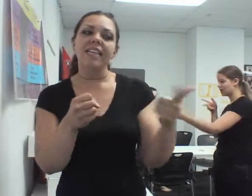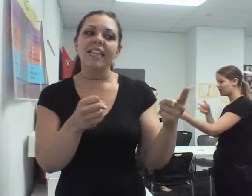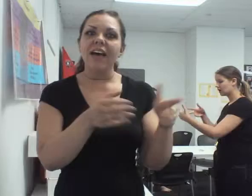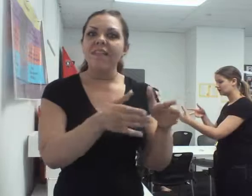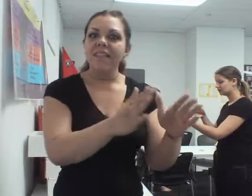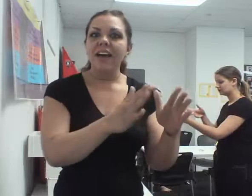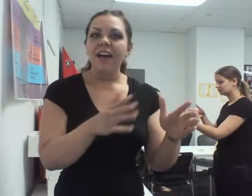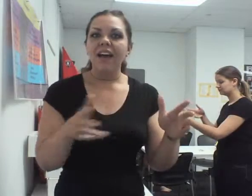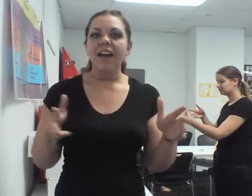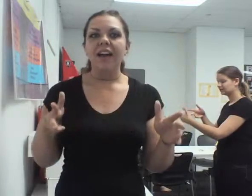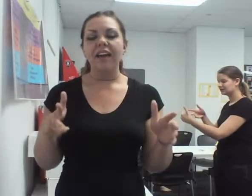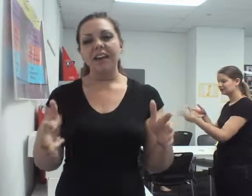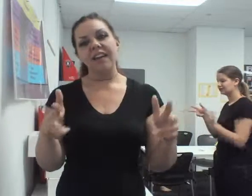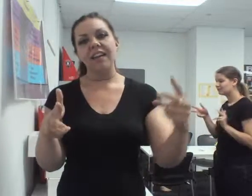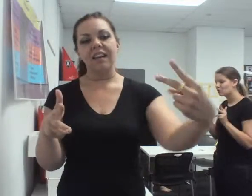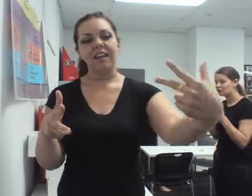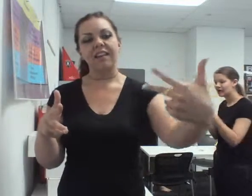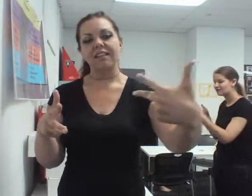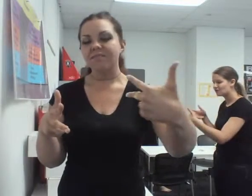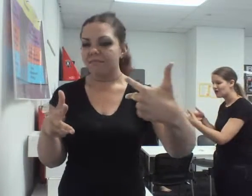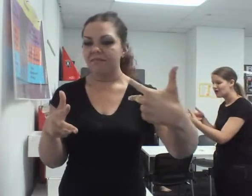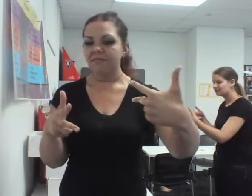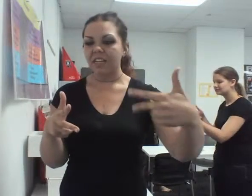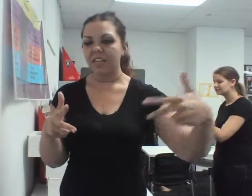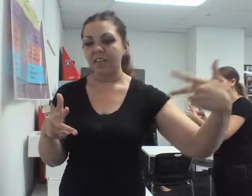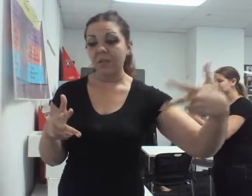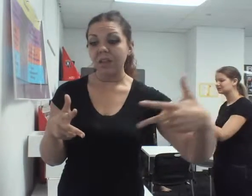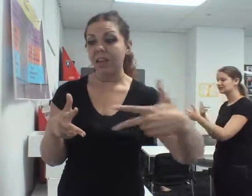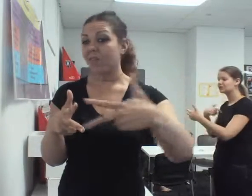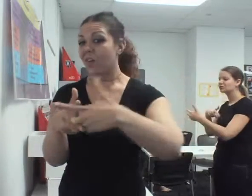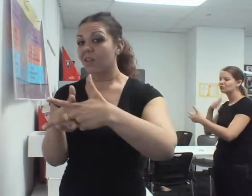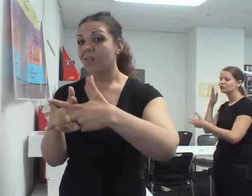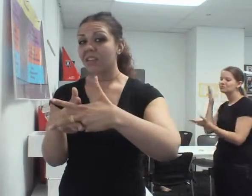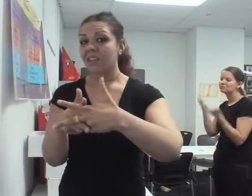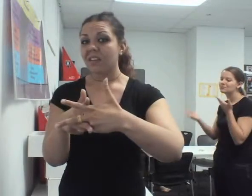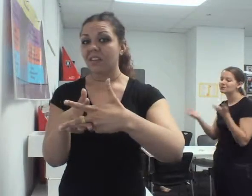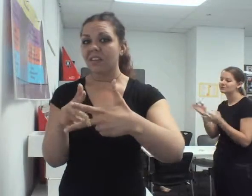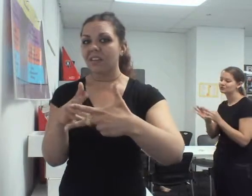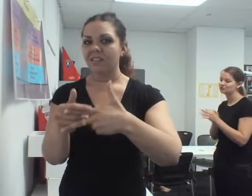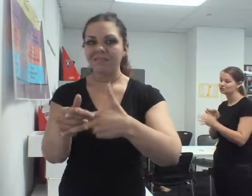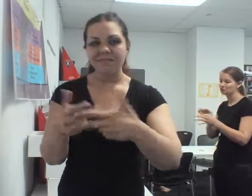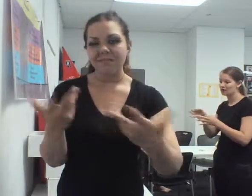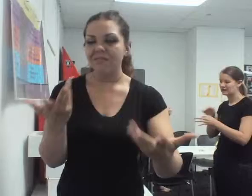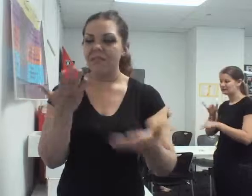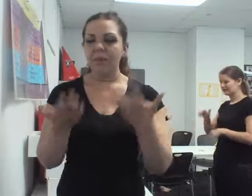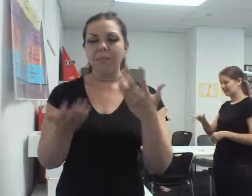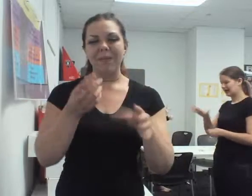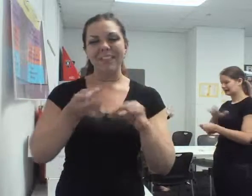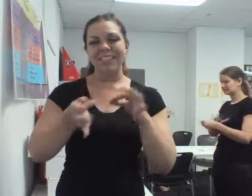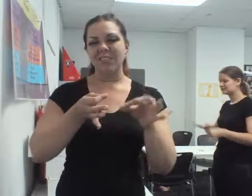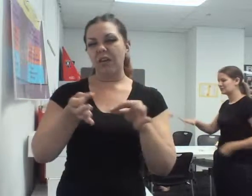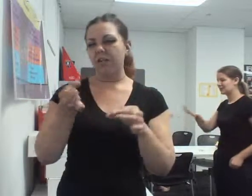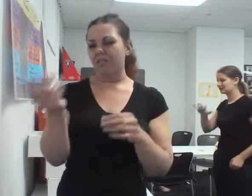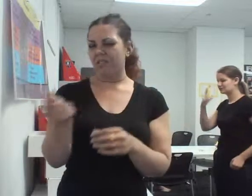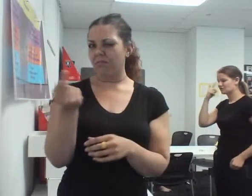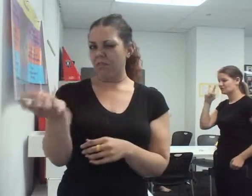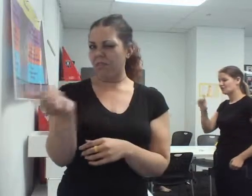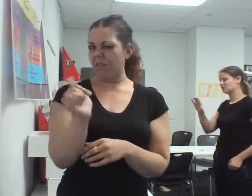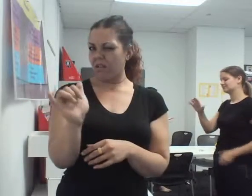through the, whatever, oncoming traffic. We may describe something like that currently in a car accident. But most of the time,